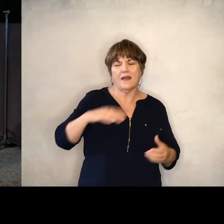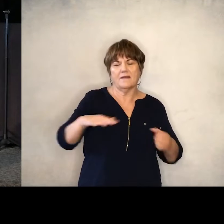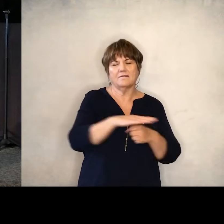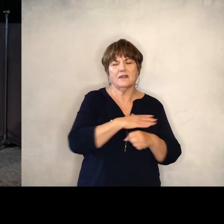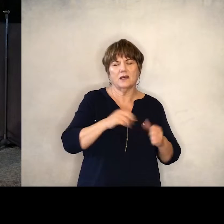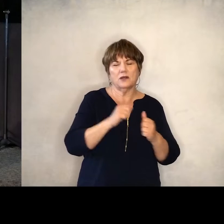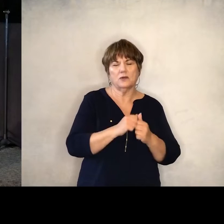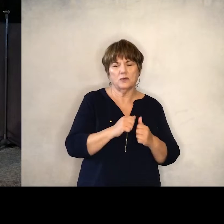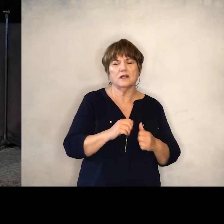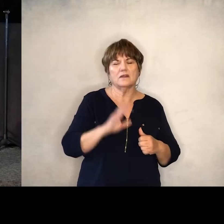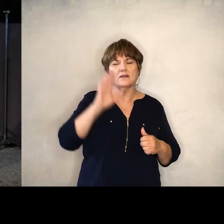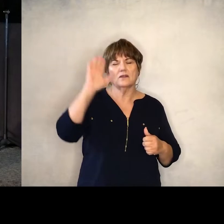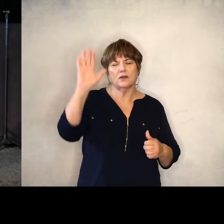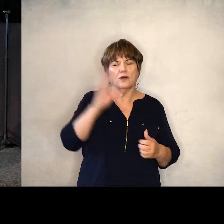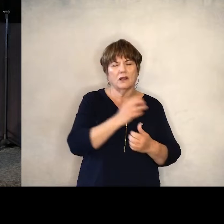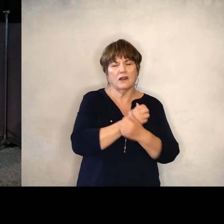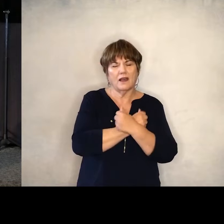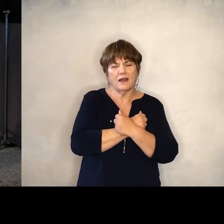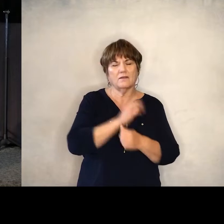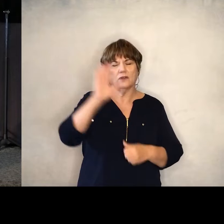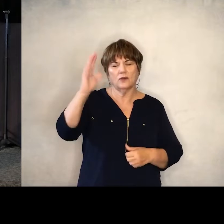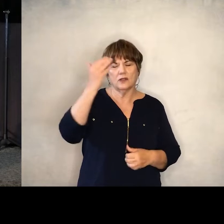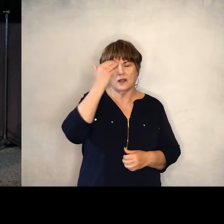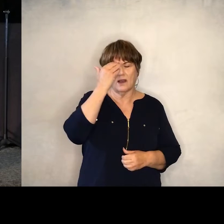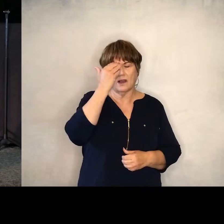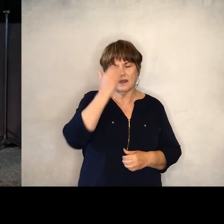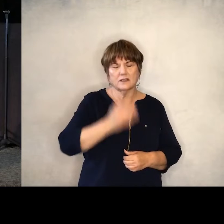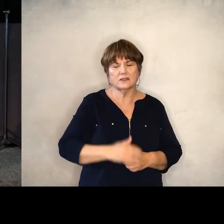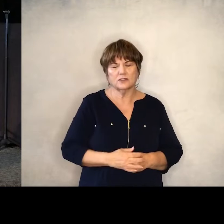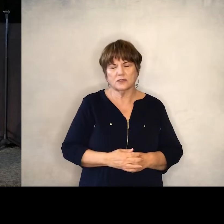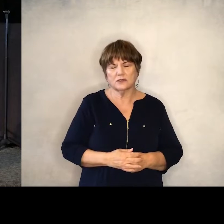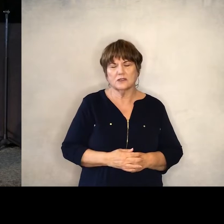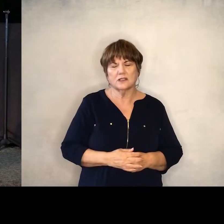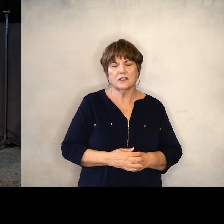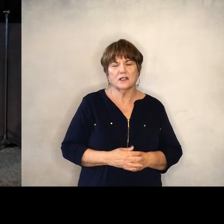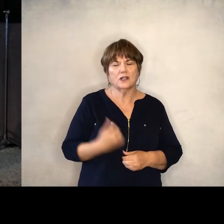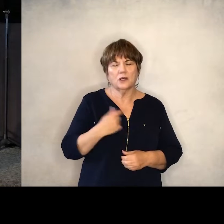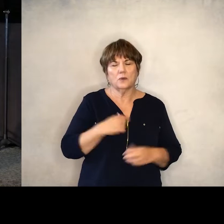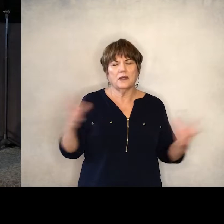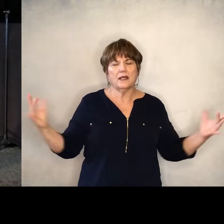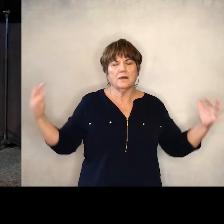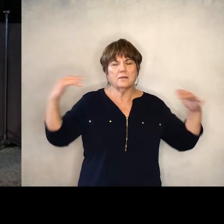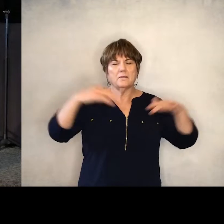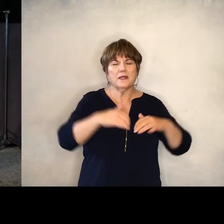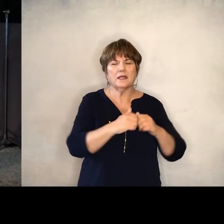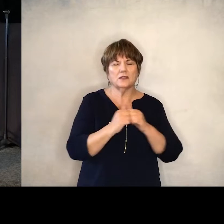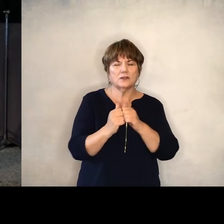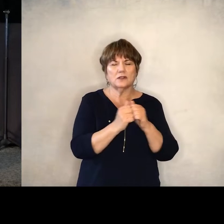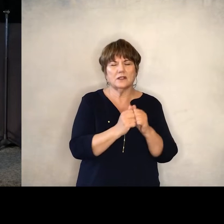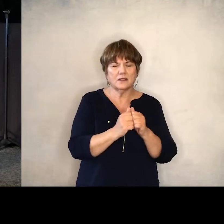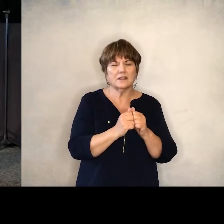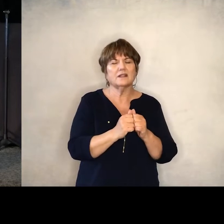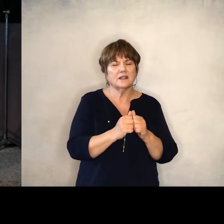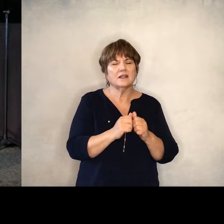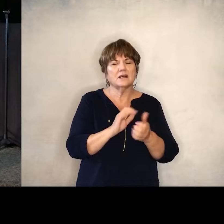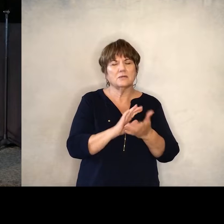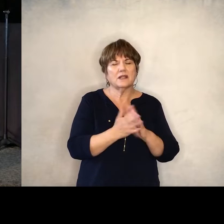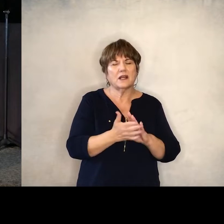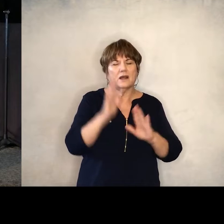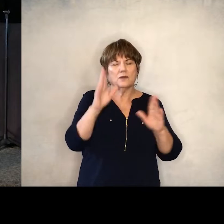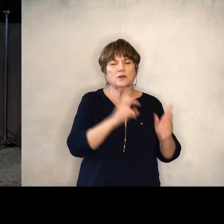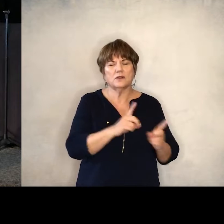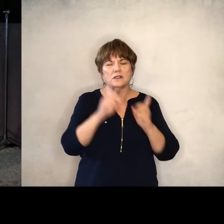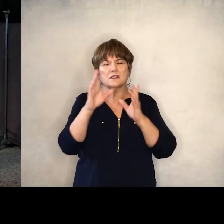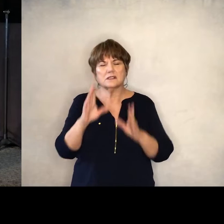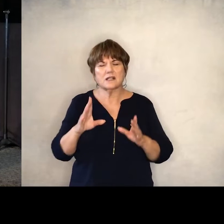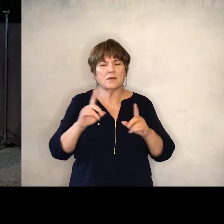love of you, so that we may come together and be the missional disciples that you have called us to be, that we